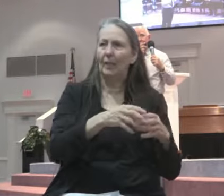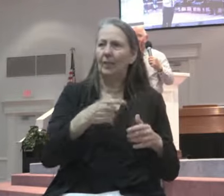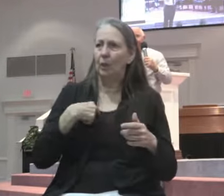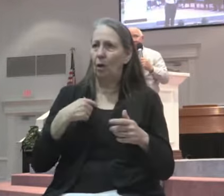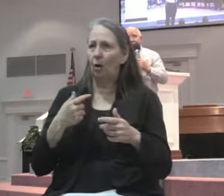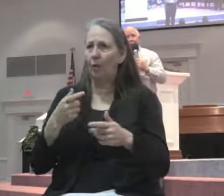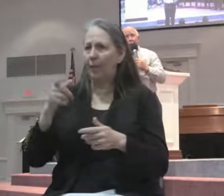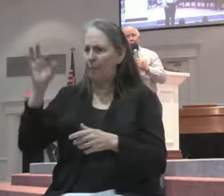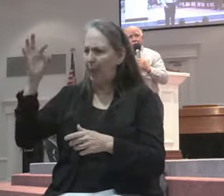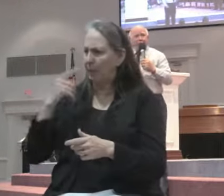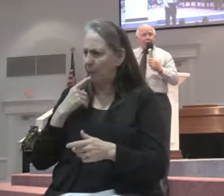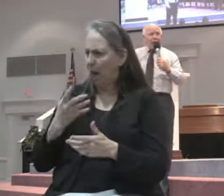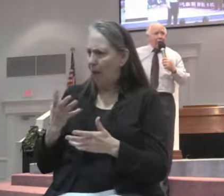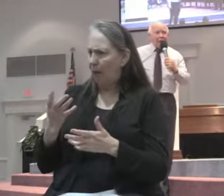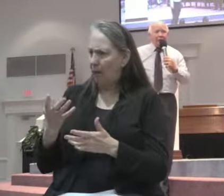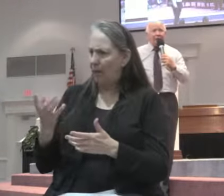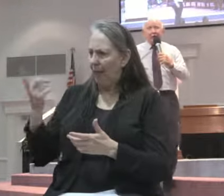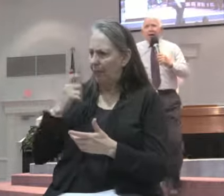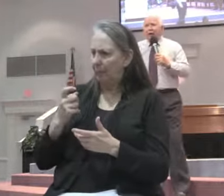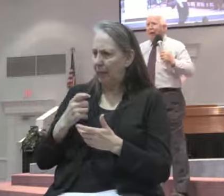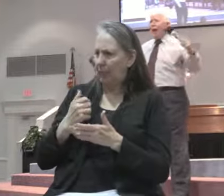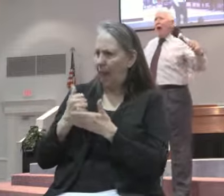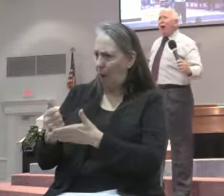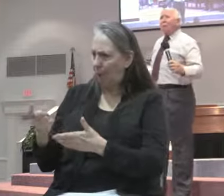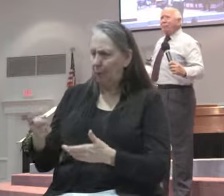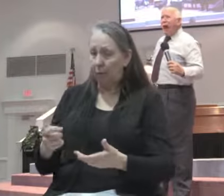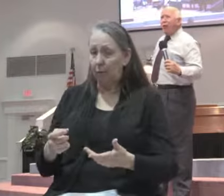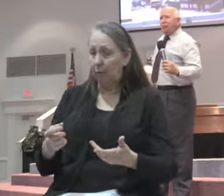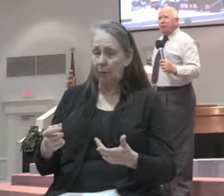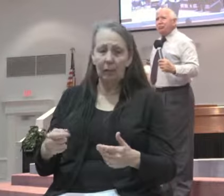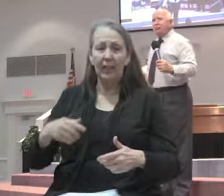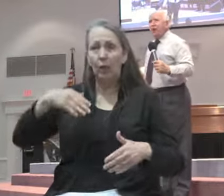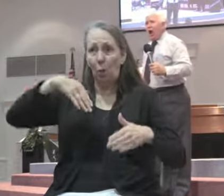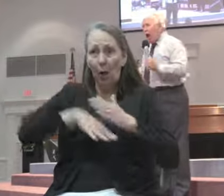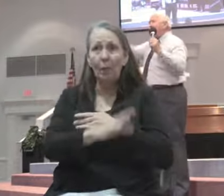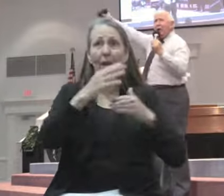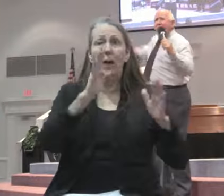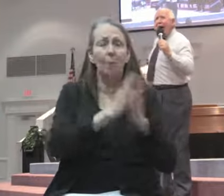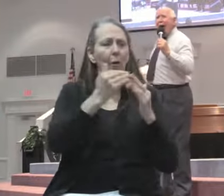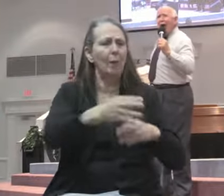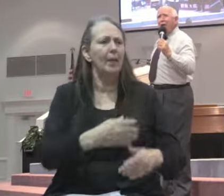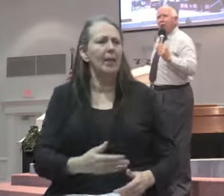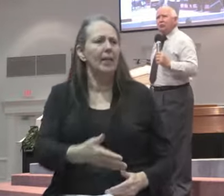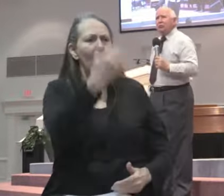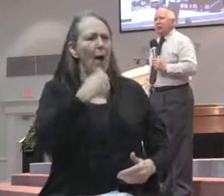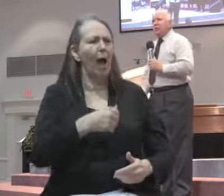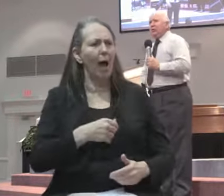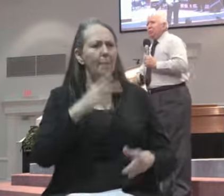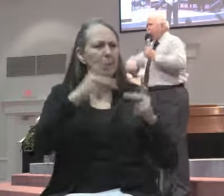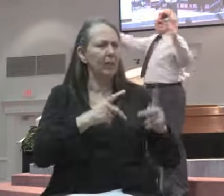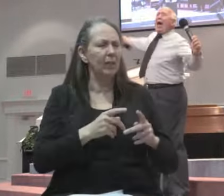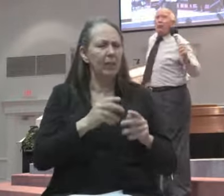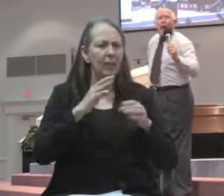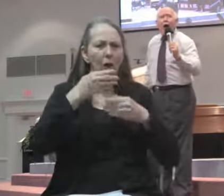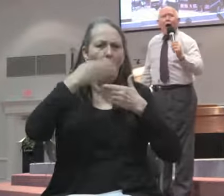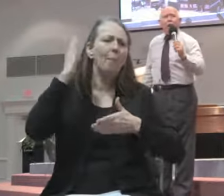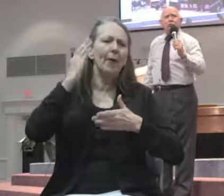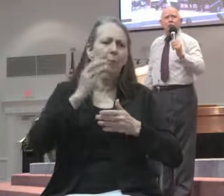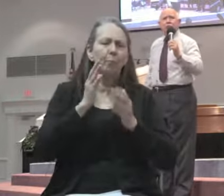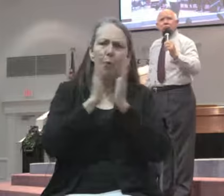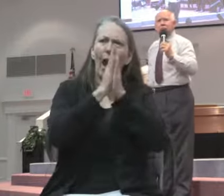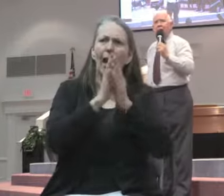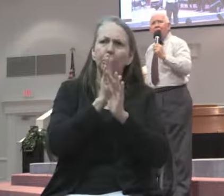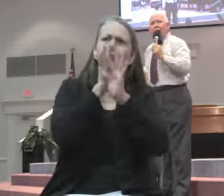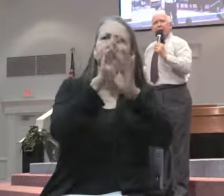tried. So I walked through that prayer room and I said, come on, folks, open your mouth. Pray out